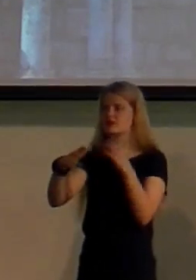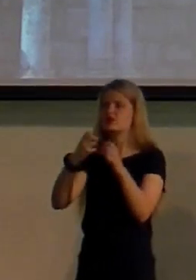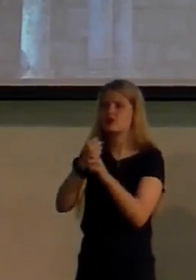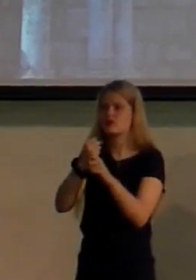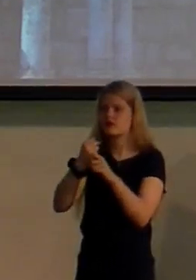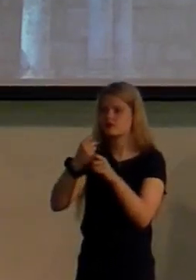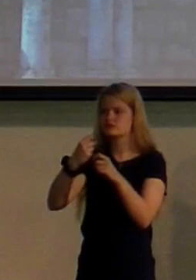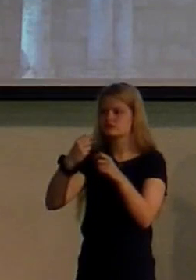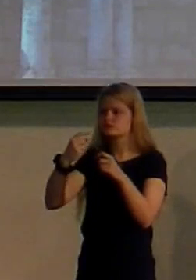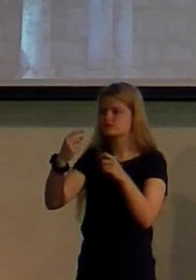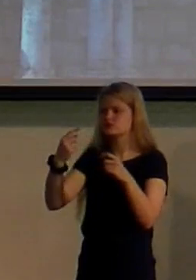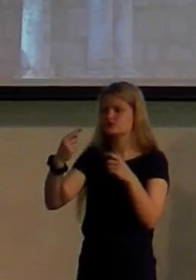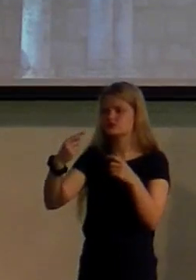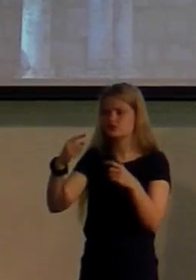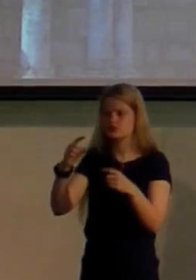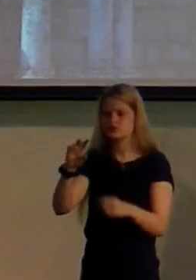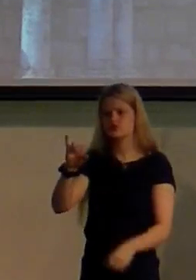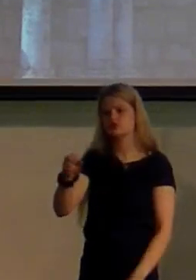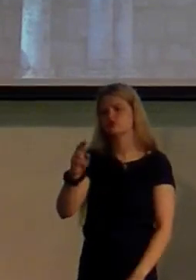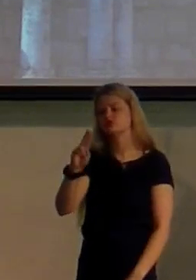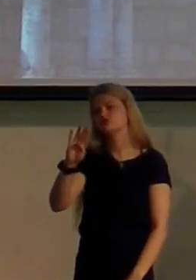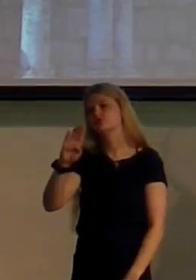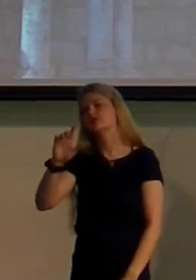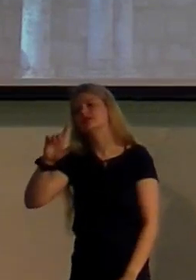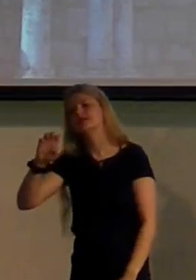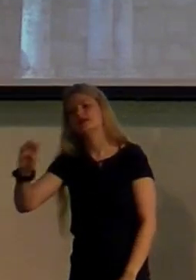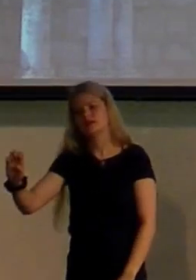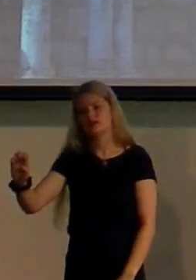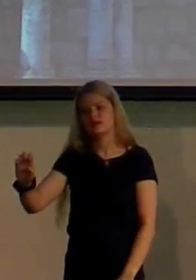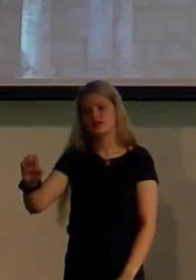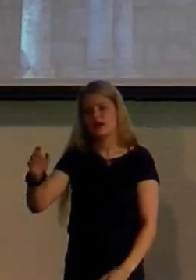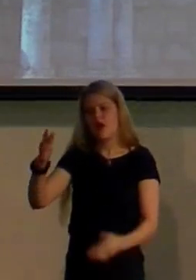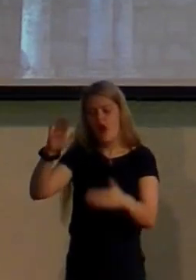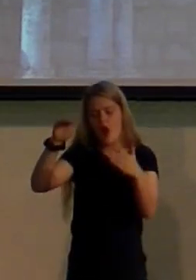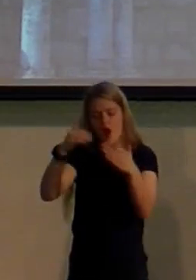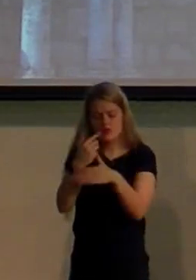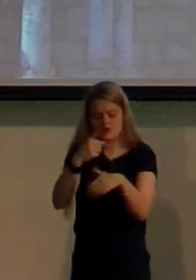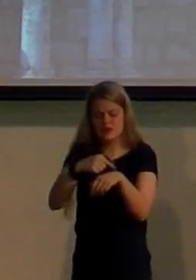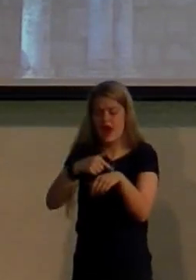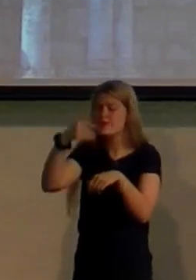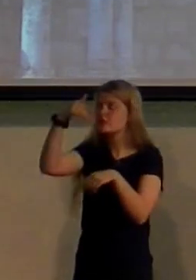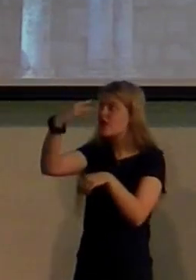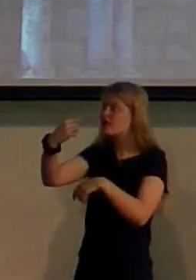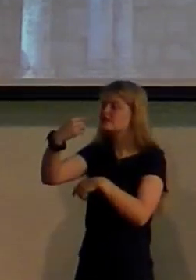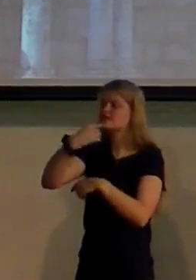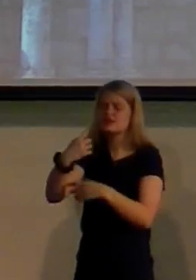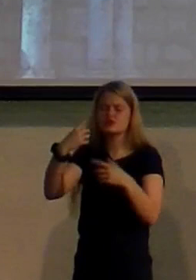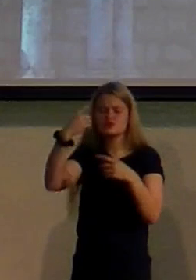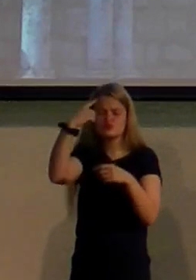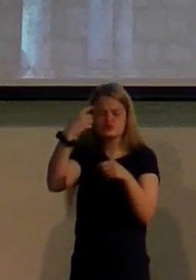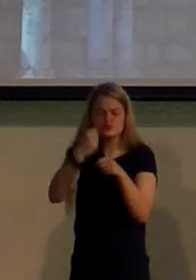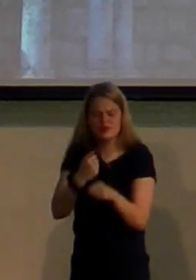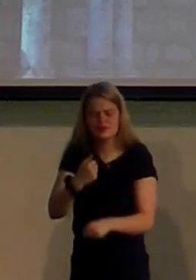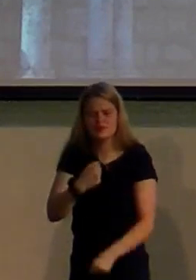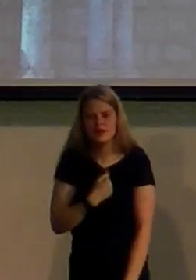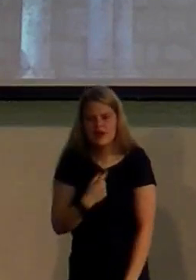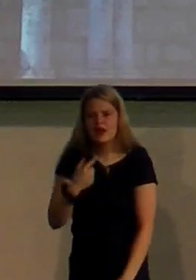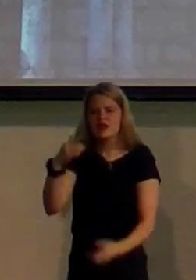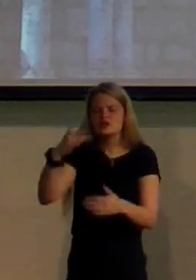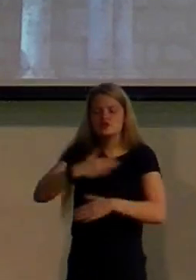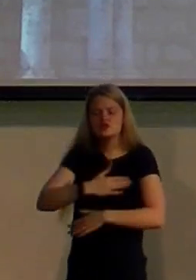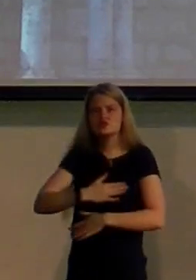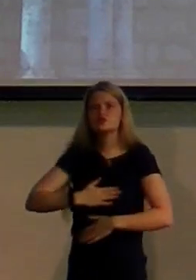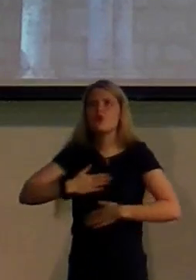blessing. In all of this, God is saying, trust me. Enjoy the relationship. This is